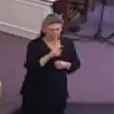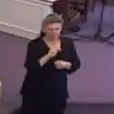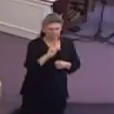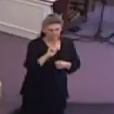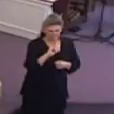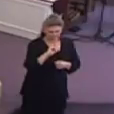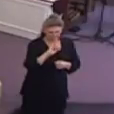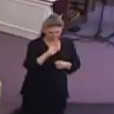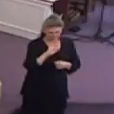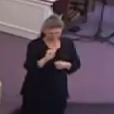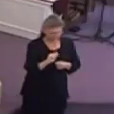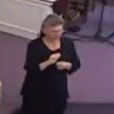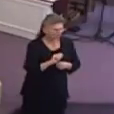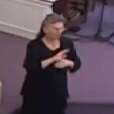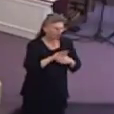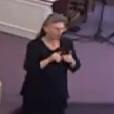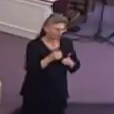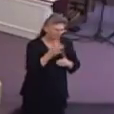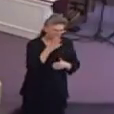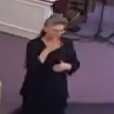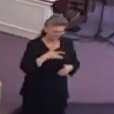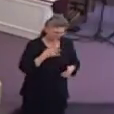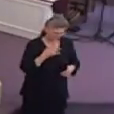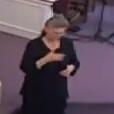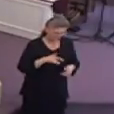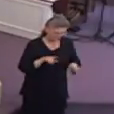Surely we've all felt like a misfit at one time or another.